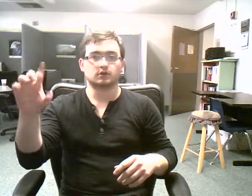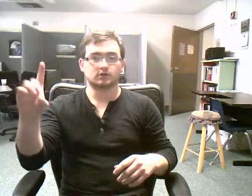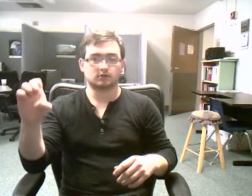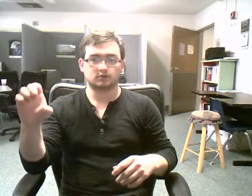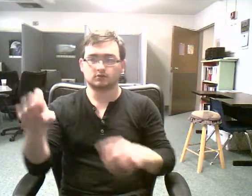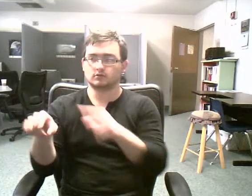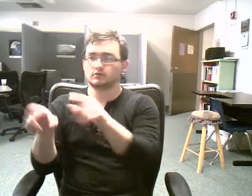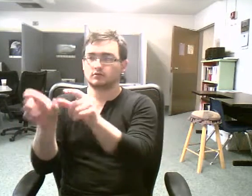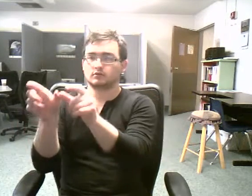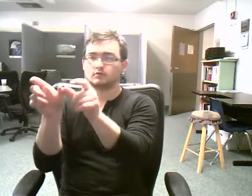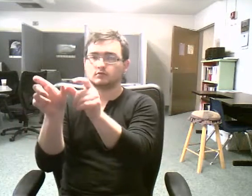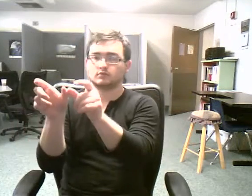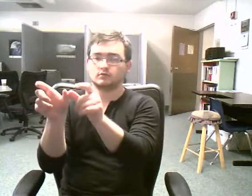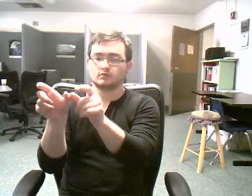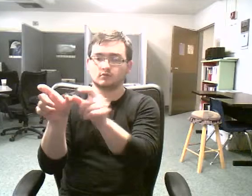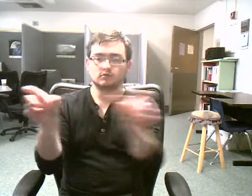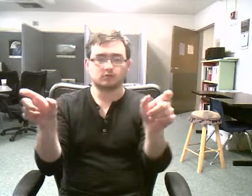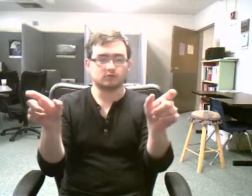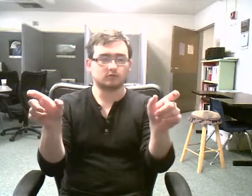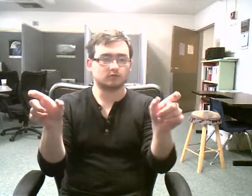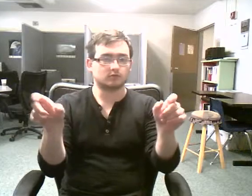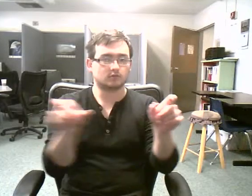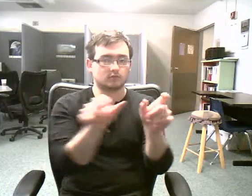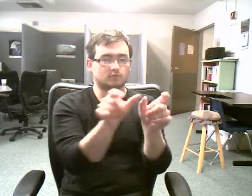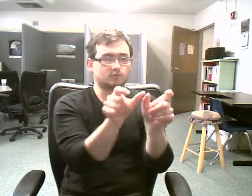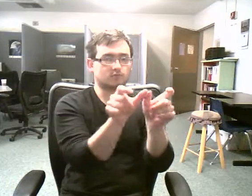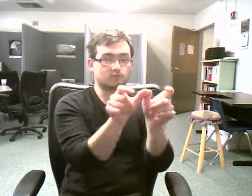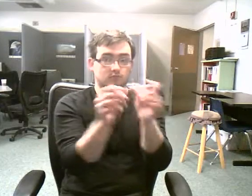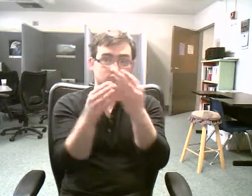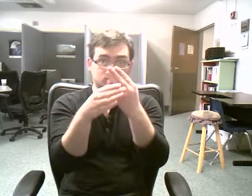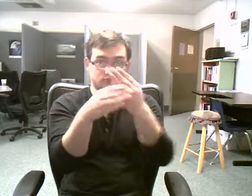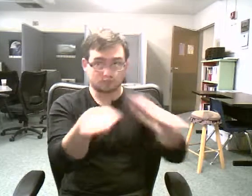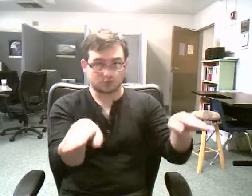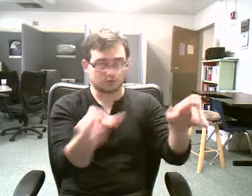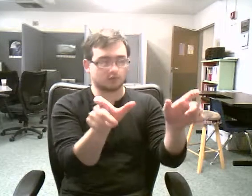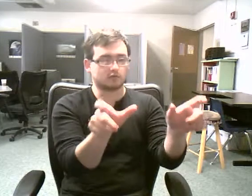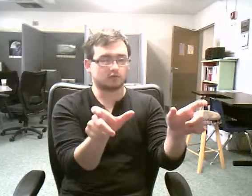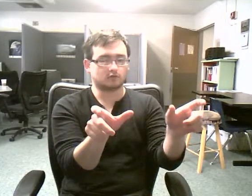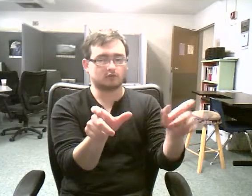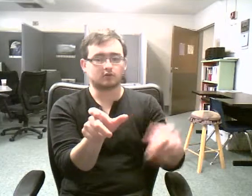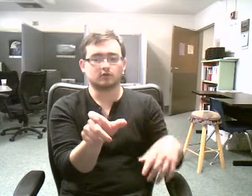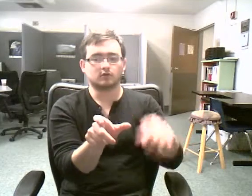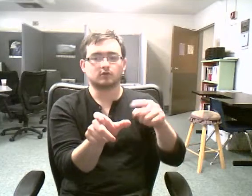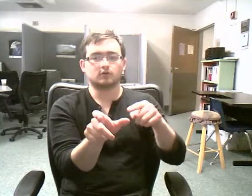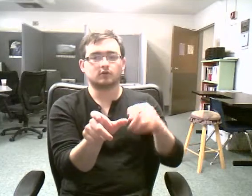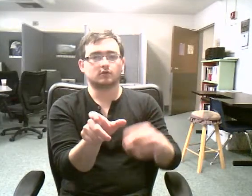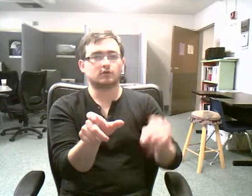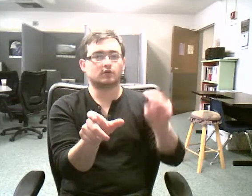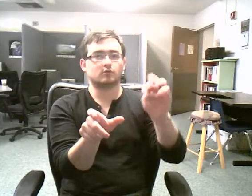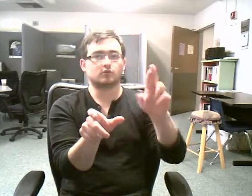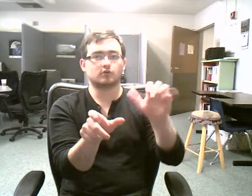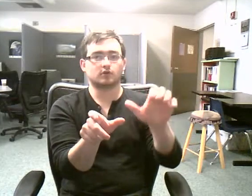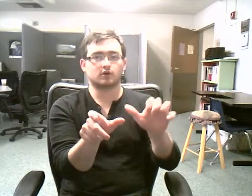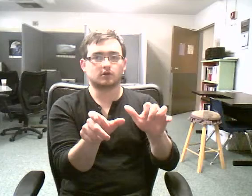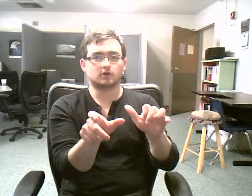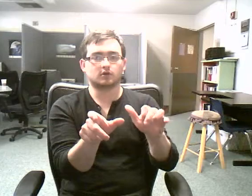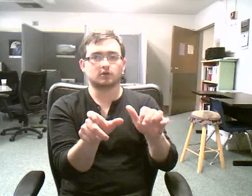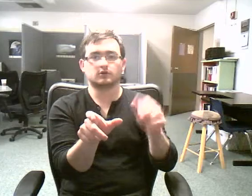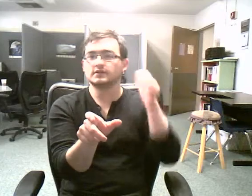breaks down, we get mercury, which is this silver coating we see on the test tube, and we get oxygen gas, which goes out the top